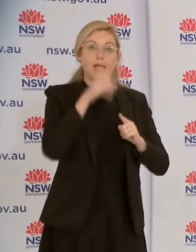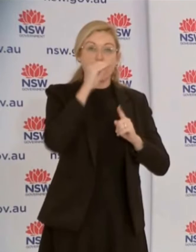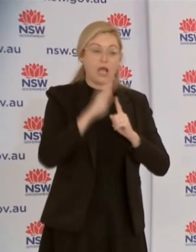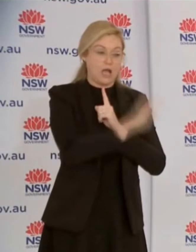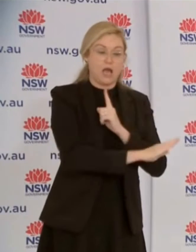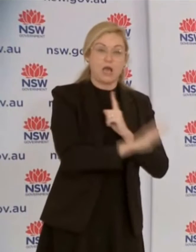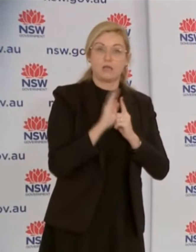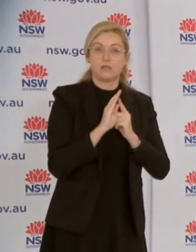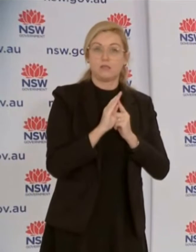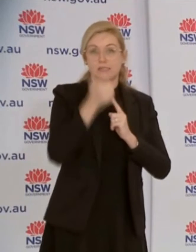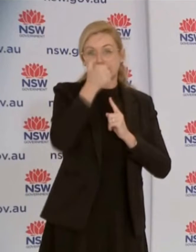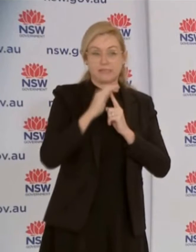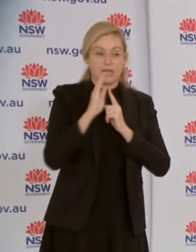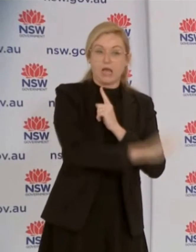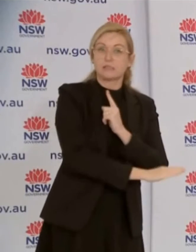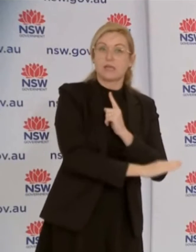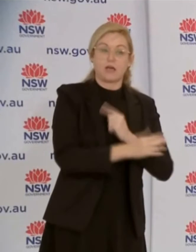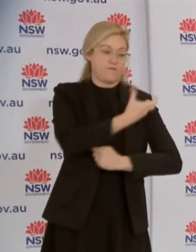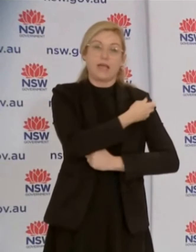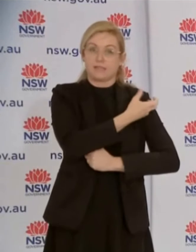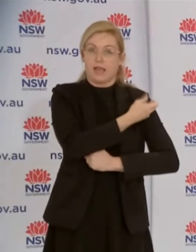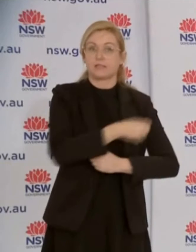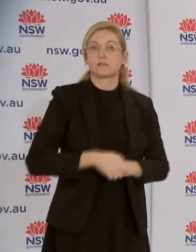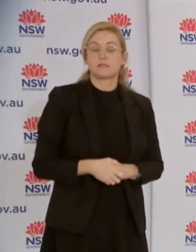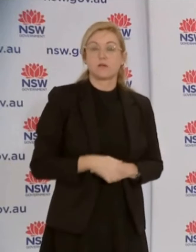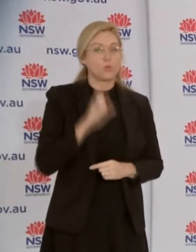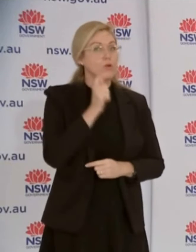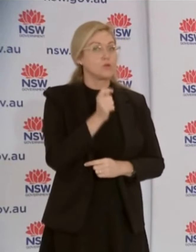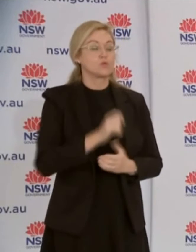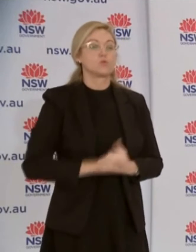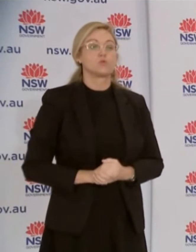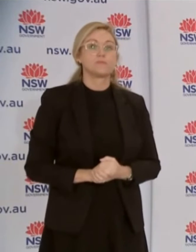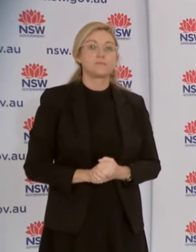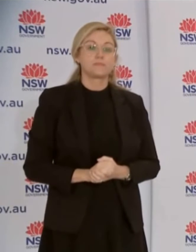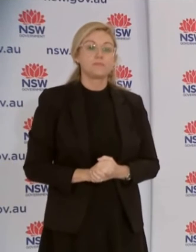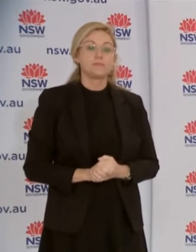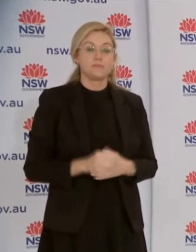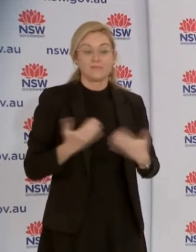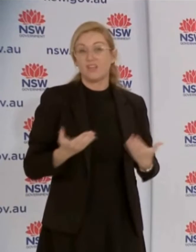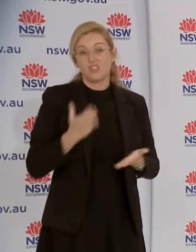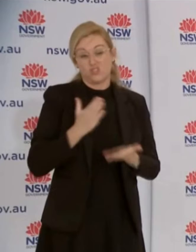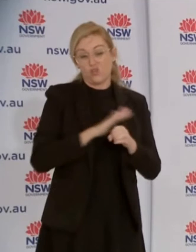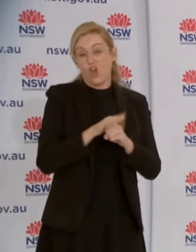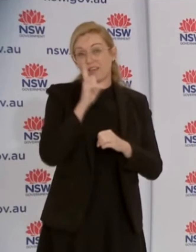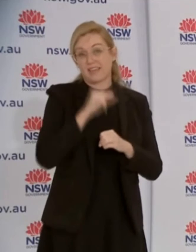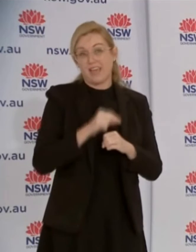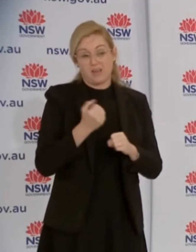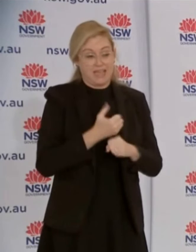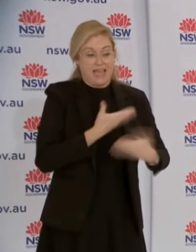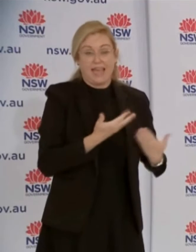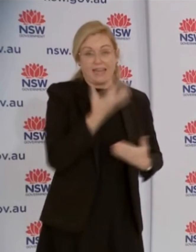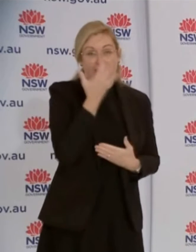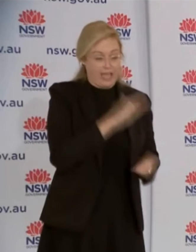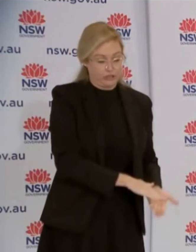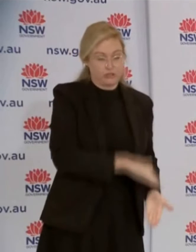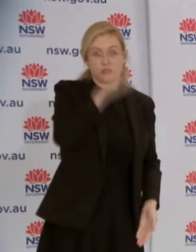those younger children. In fact, obviously serious disease can affect anybody of any age, but less so